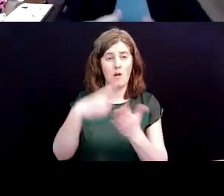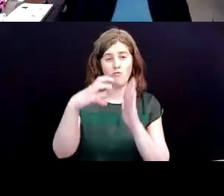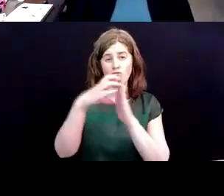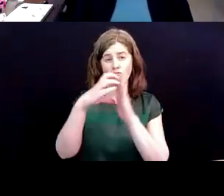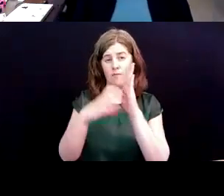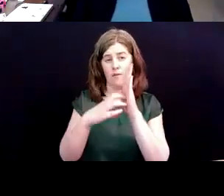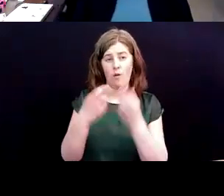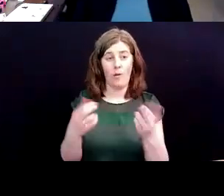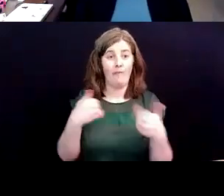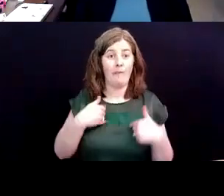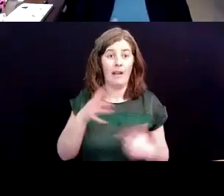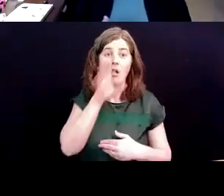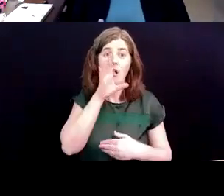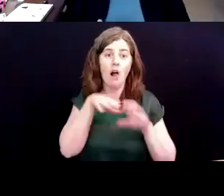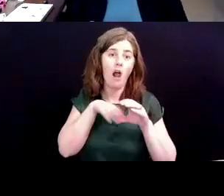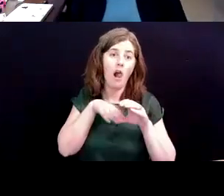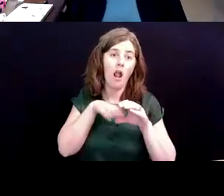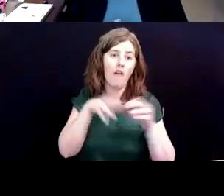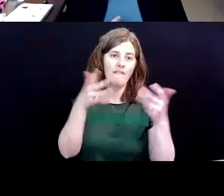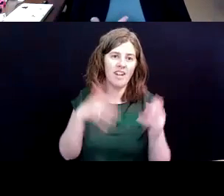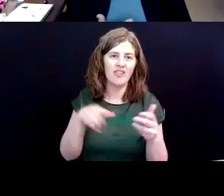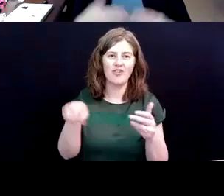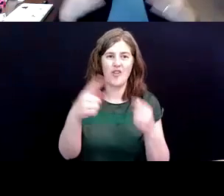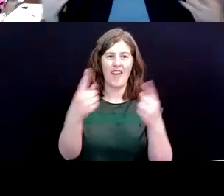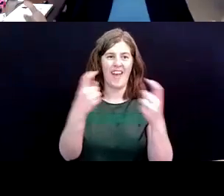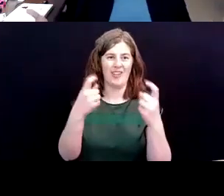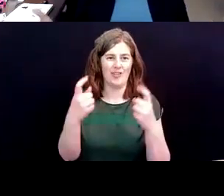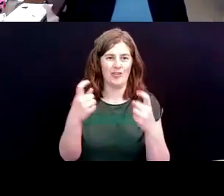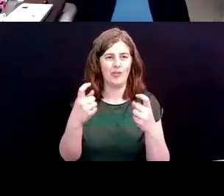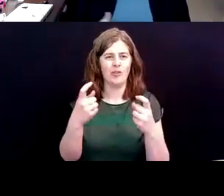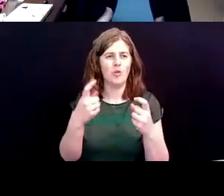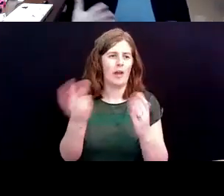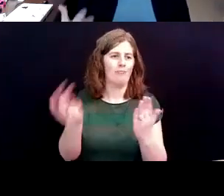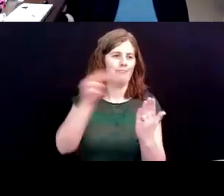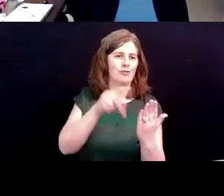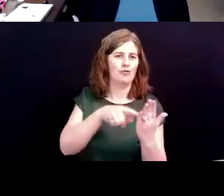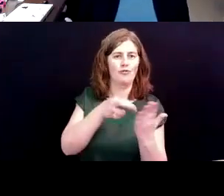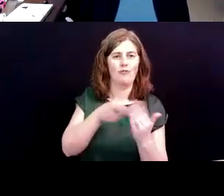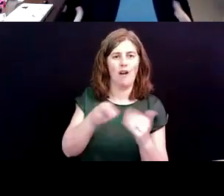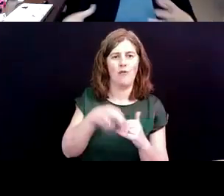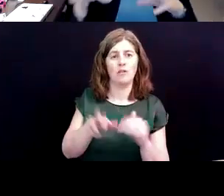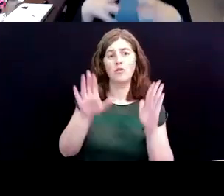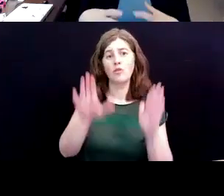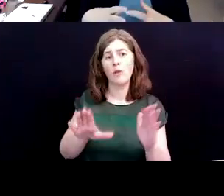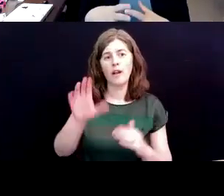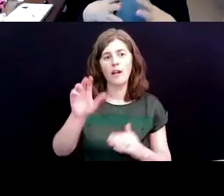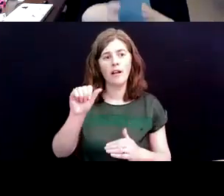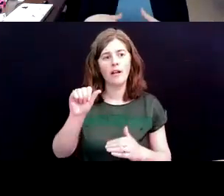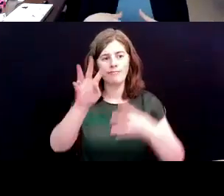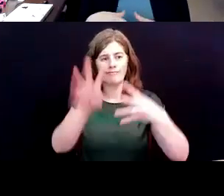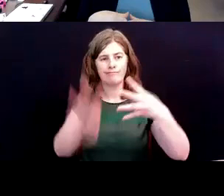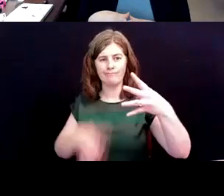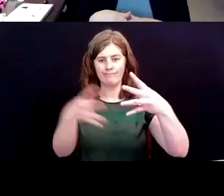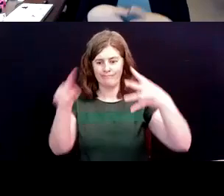done listening to me talk and we get into our question and answer time together, you can reference back. So there's a great algorithm all around the treatment of